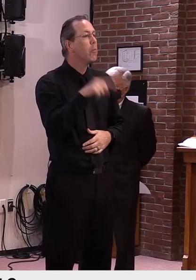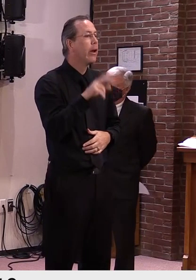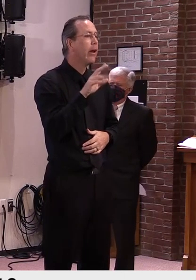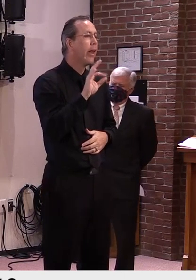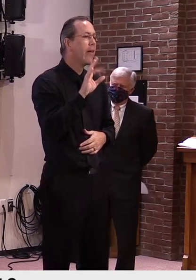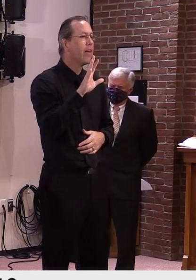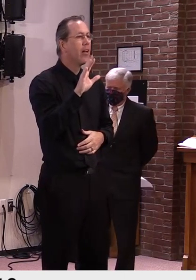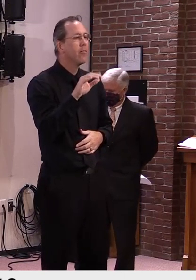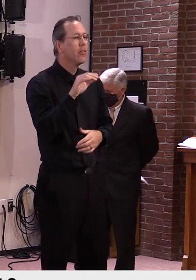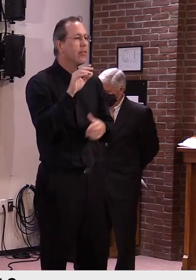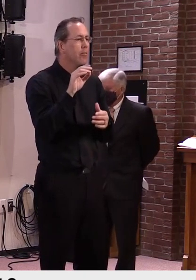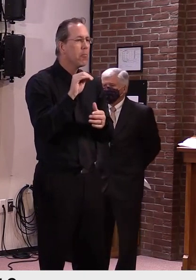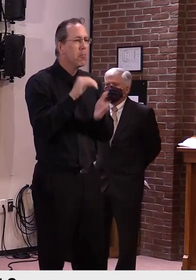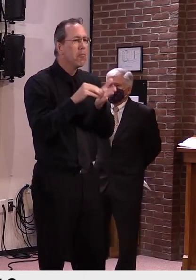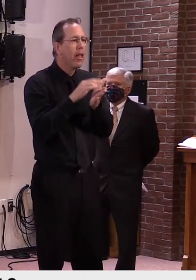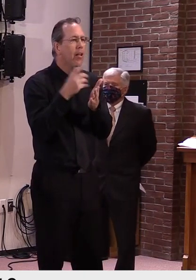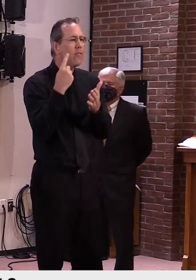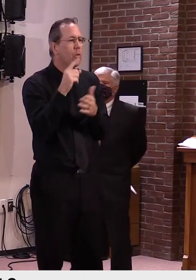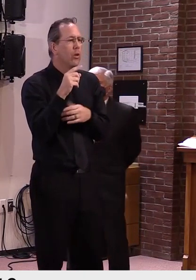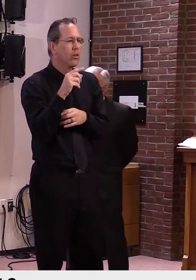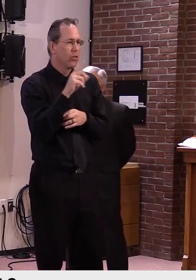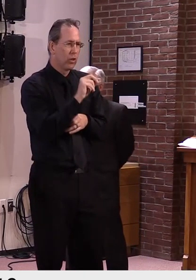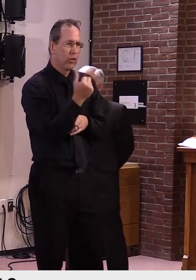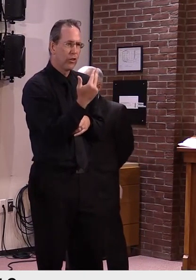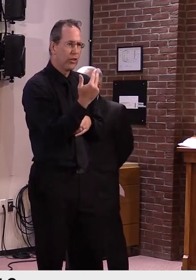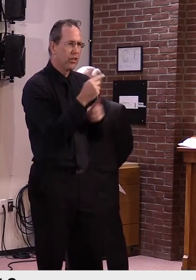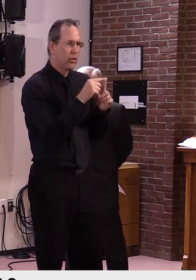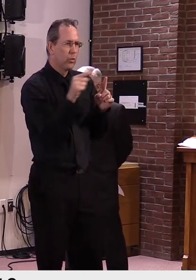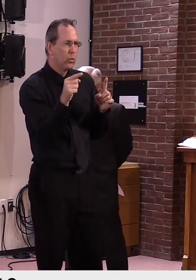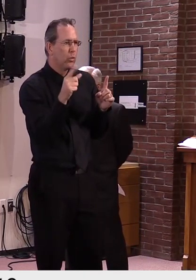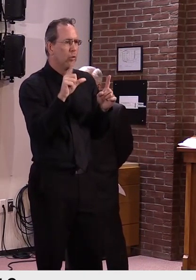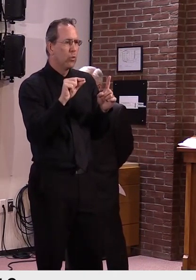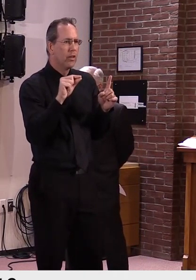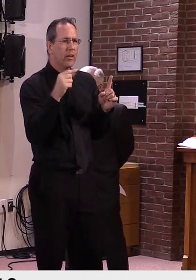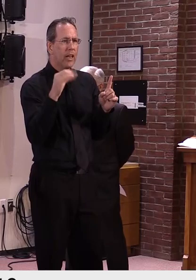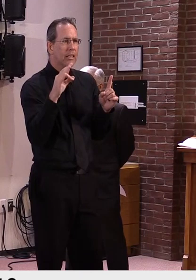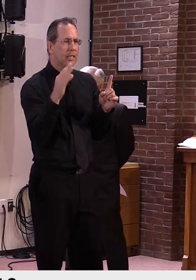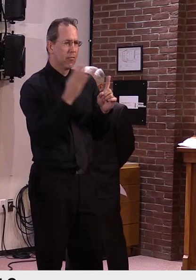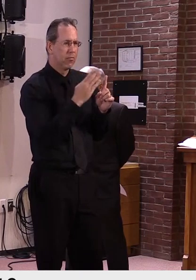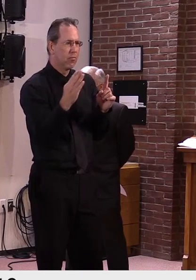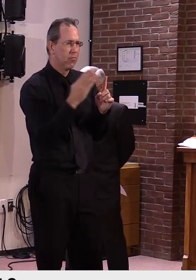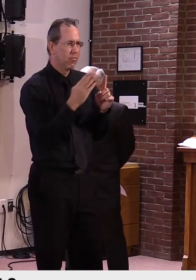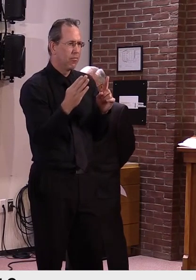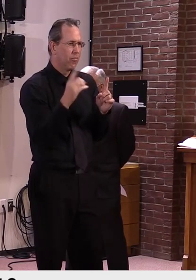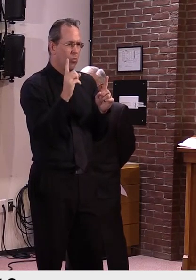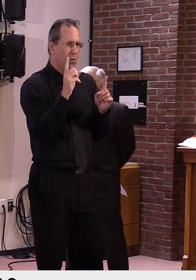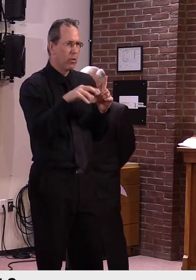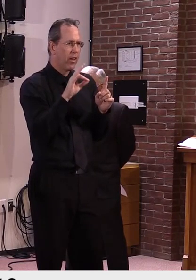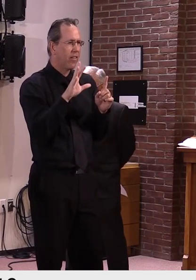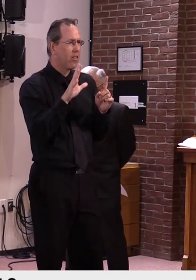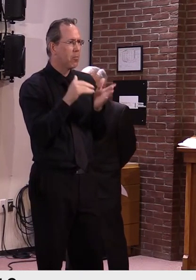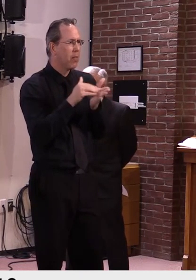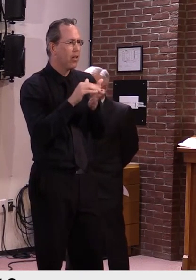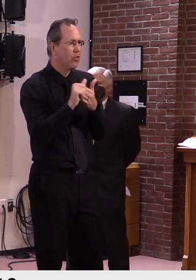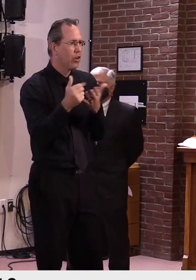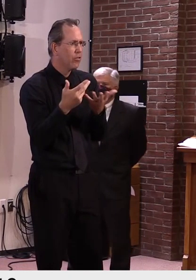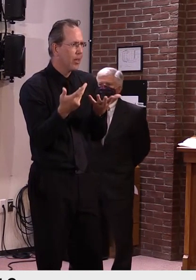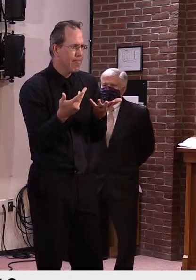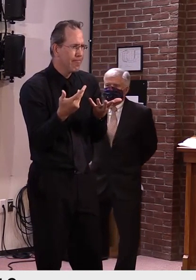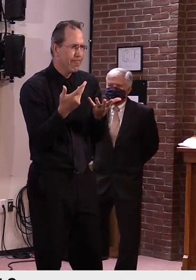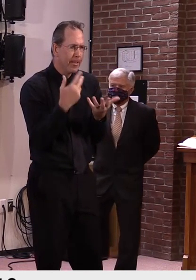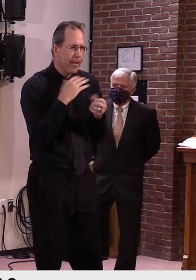to 2019. What do you get? Yeah. If I can get one, yes, yeah. I'm sorry, go ahead. No, go ahead and ask your next question. I'm